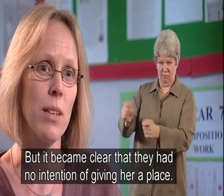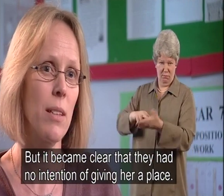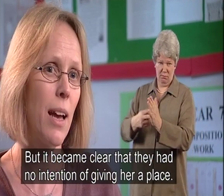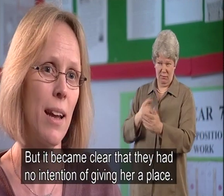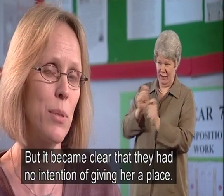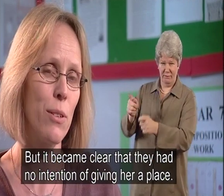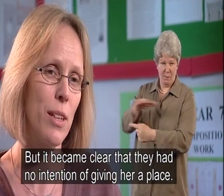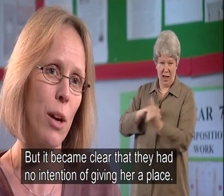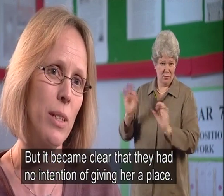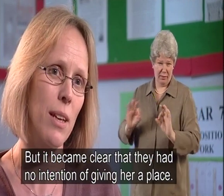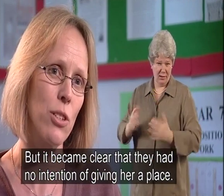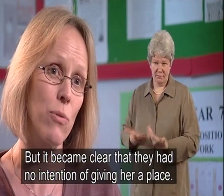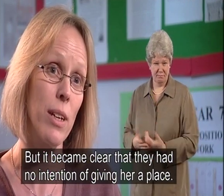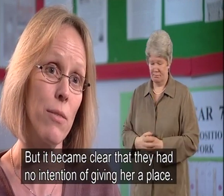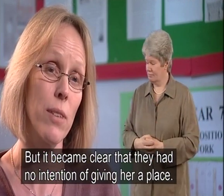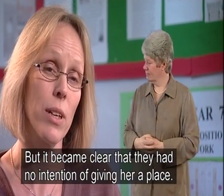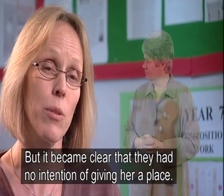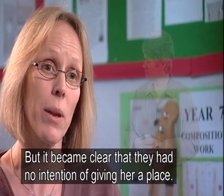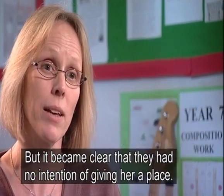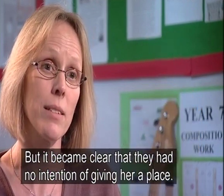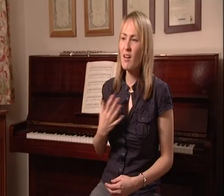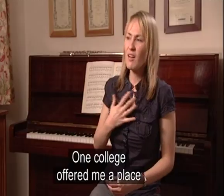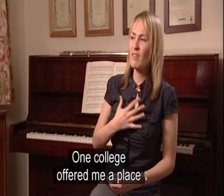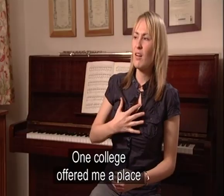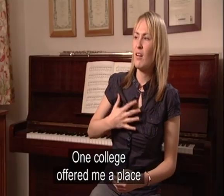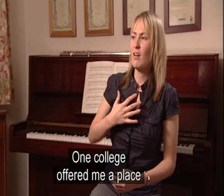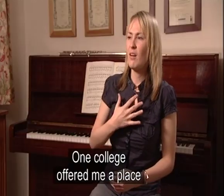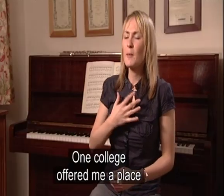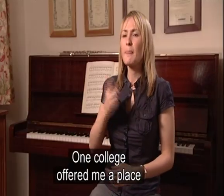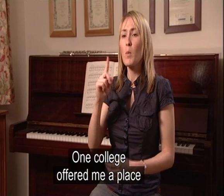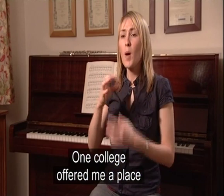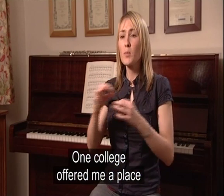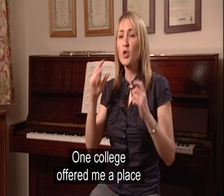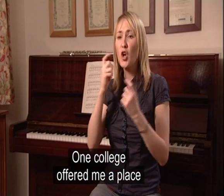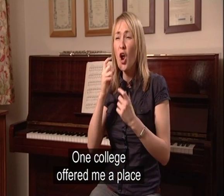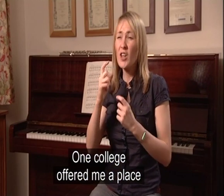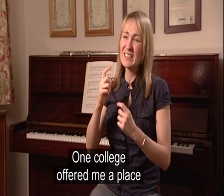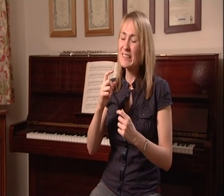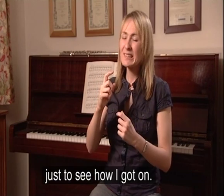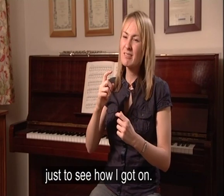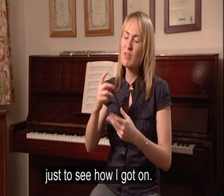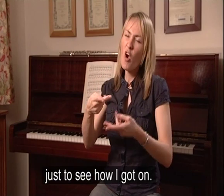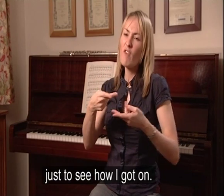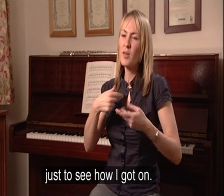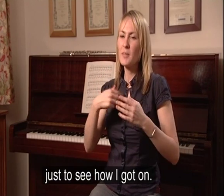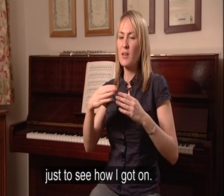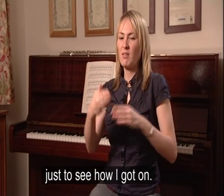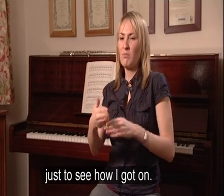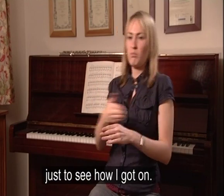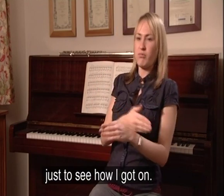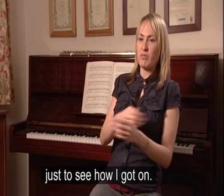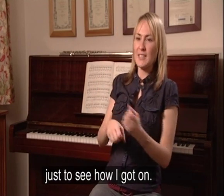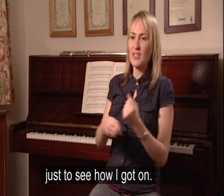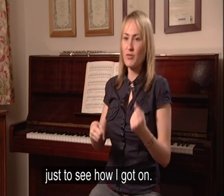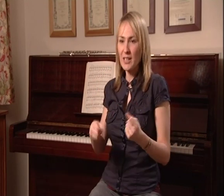the process, they had absolutely no intention really of giving her a place. One college offered me a play just to see how